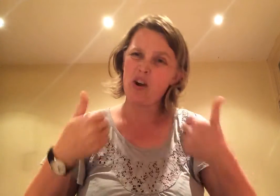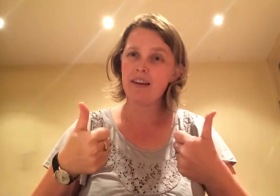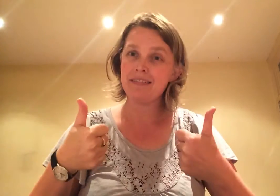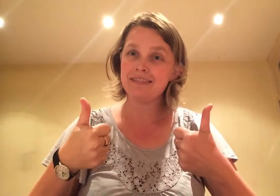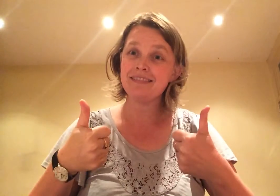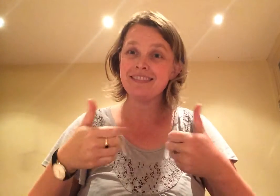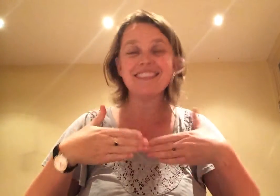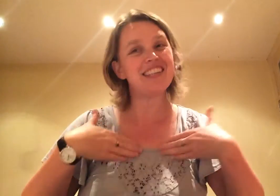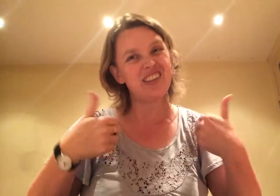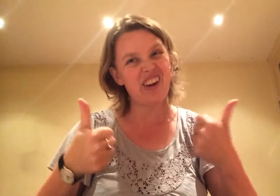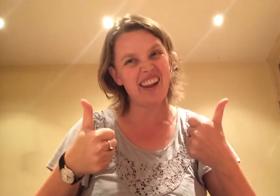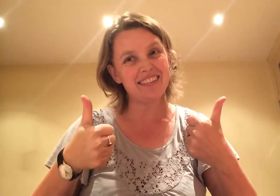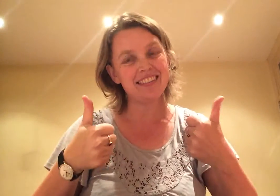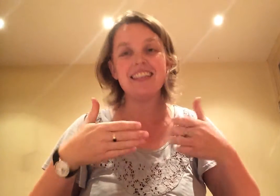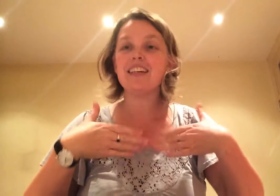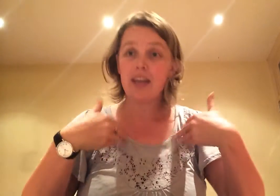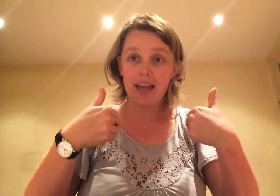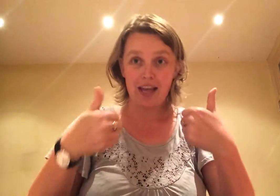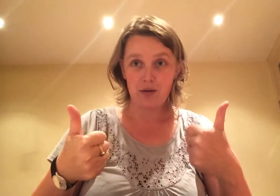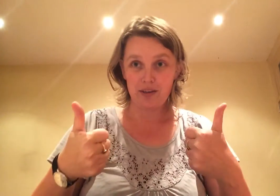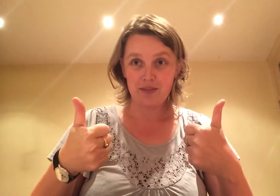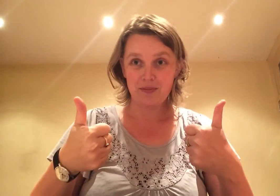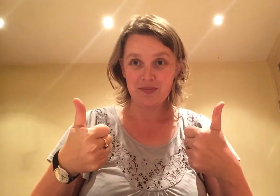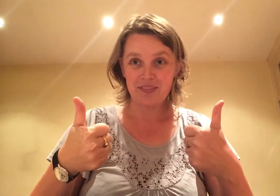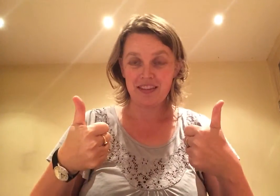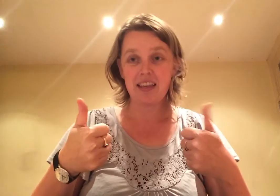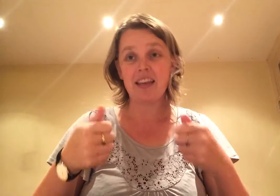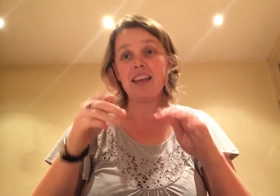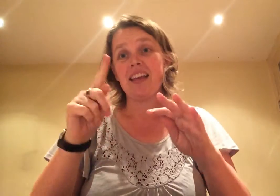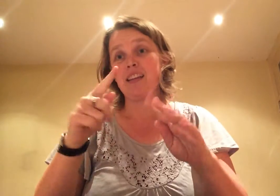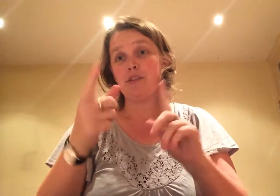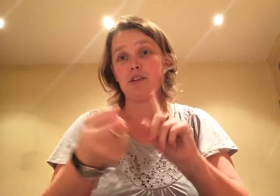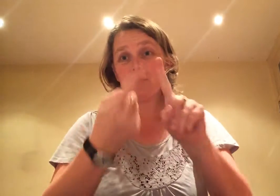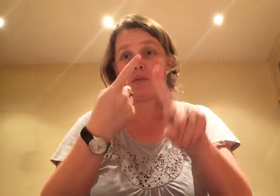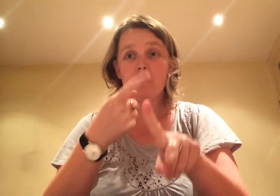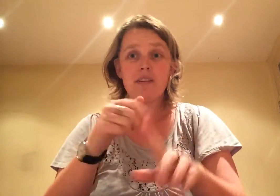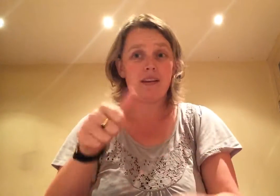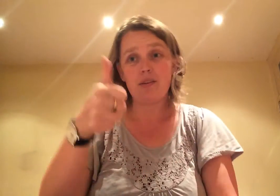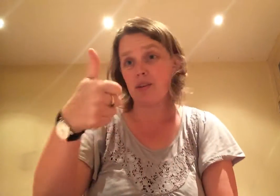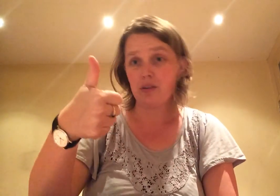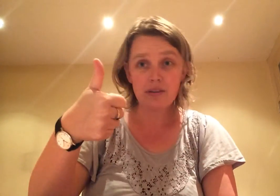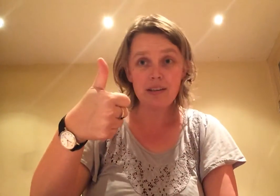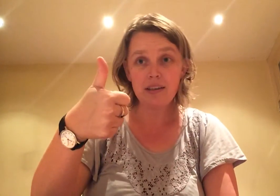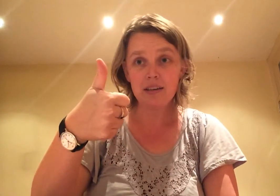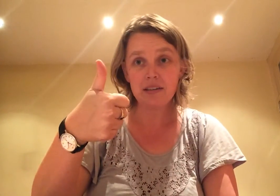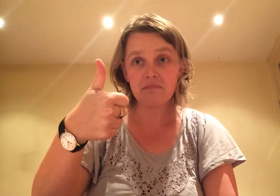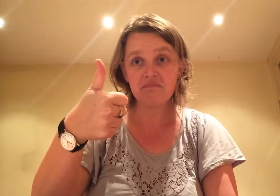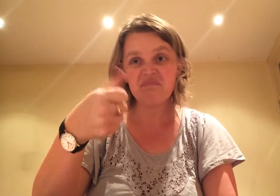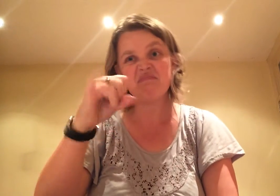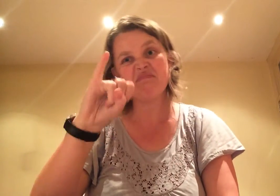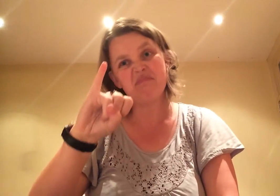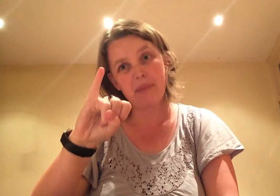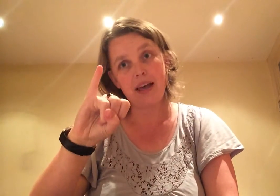right, okay, all right, how are you? Okay, and if you're going to respond to that, you're either good,